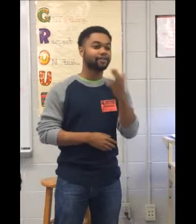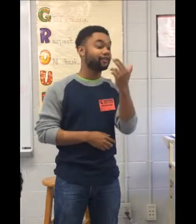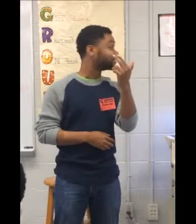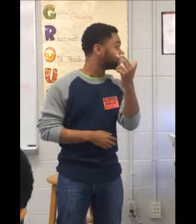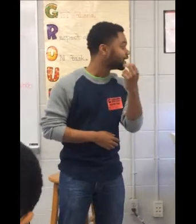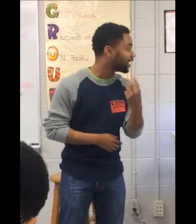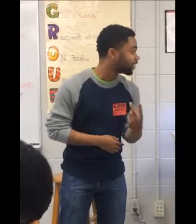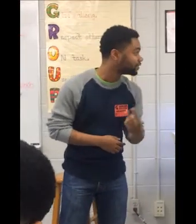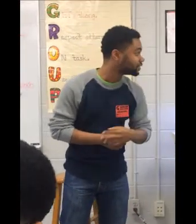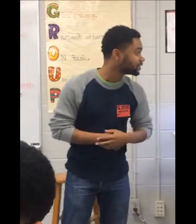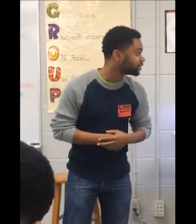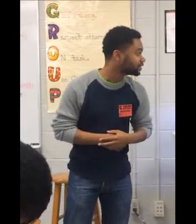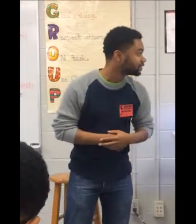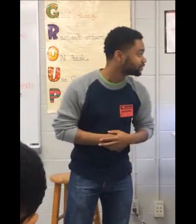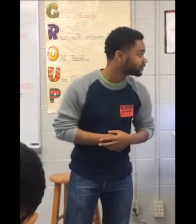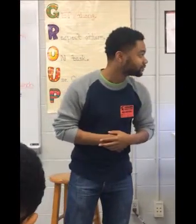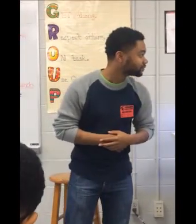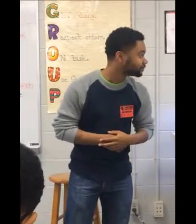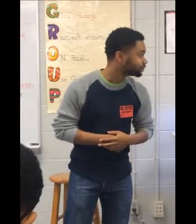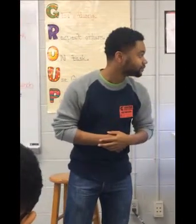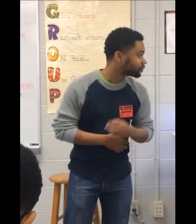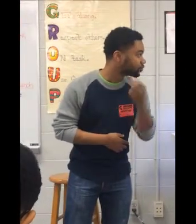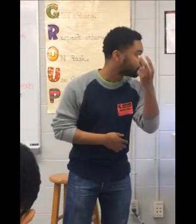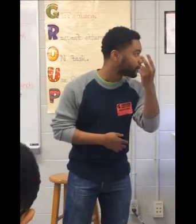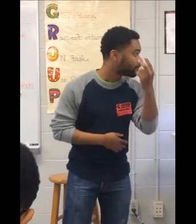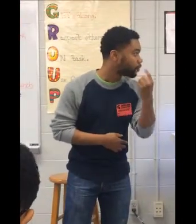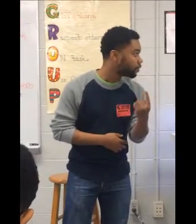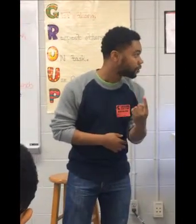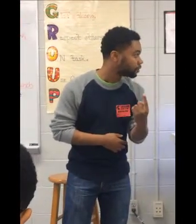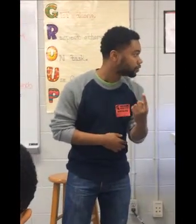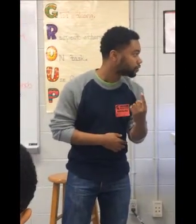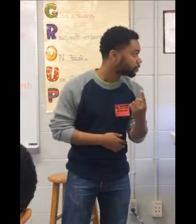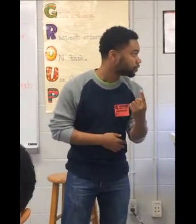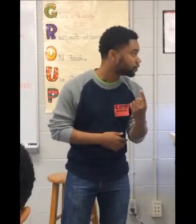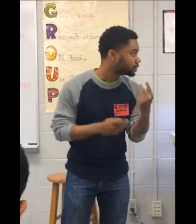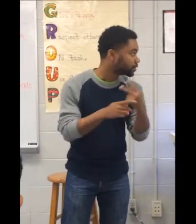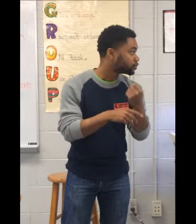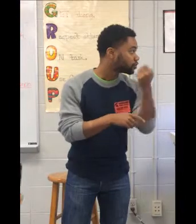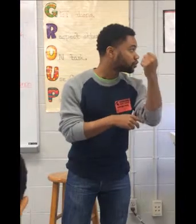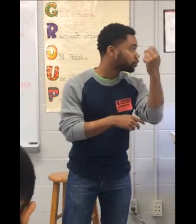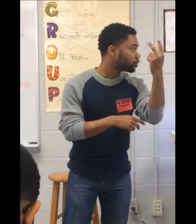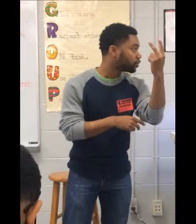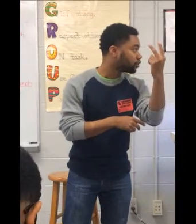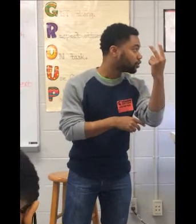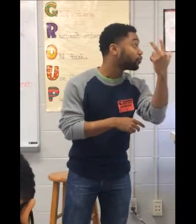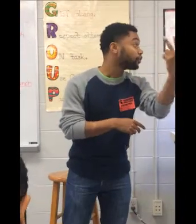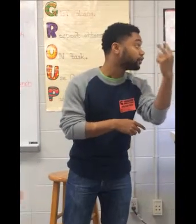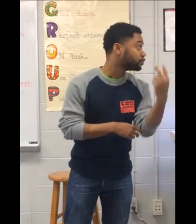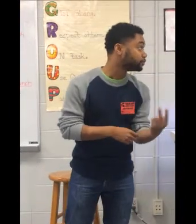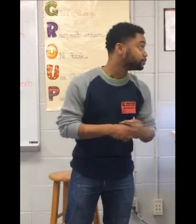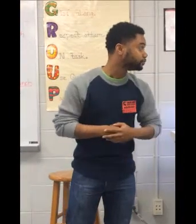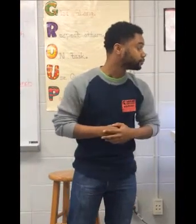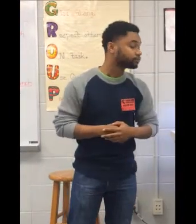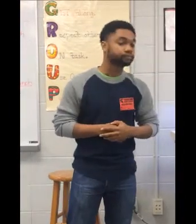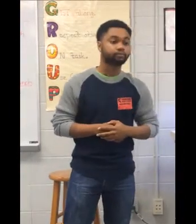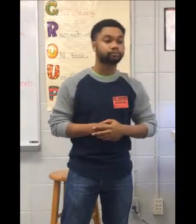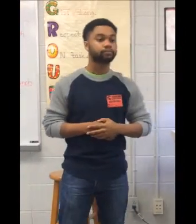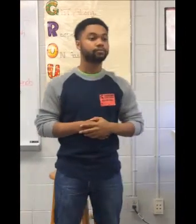over 1. 3 over 1. Now you just got to Did multiply. you guys have a calculator? Yes. What's 13 times